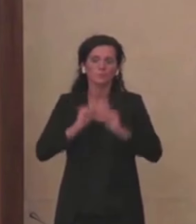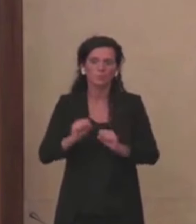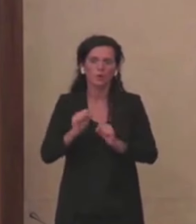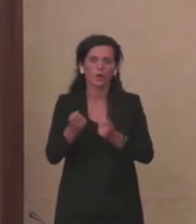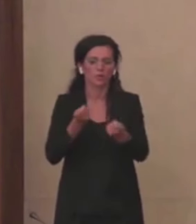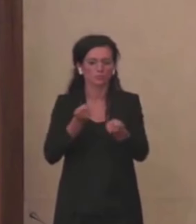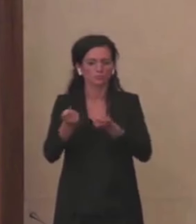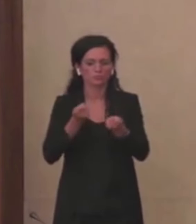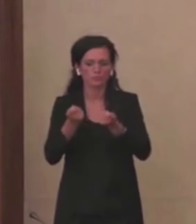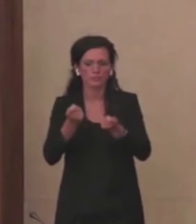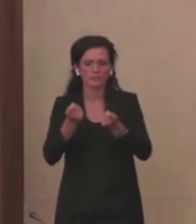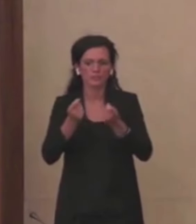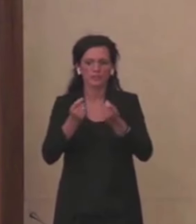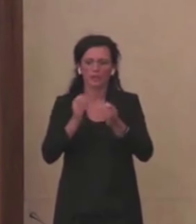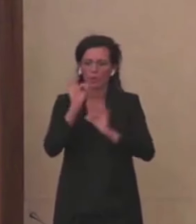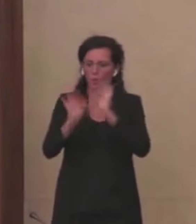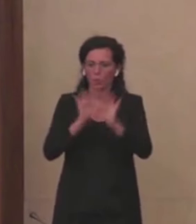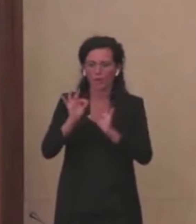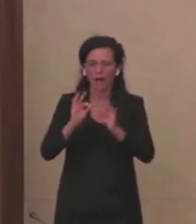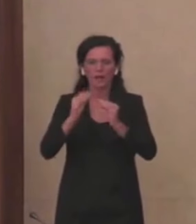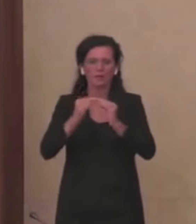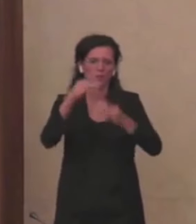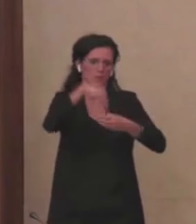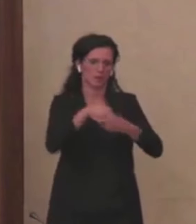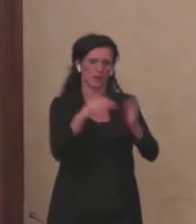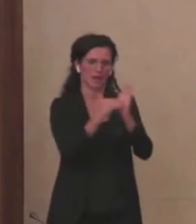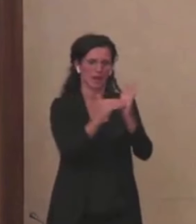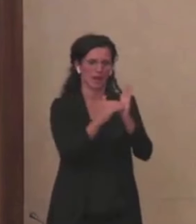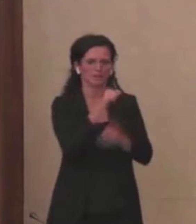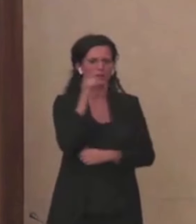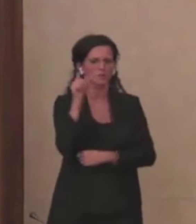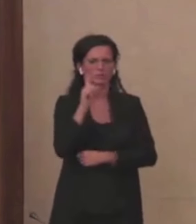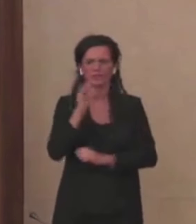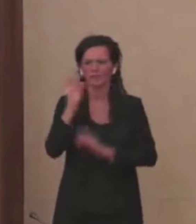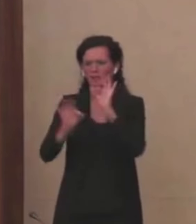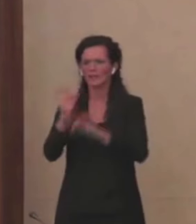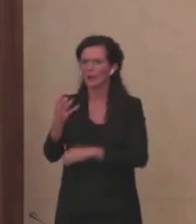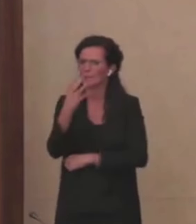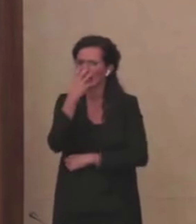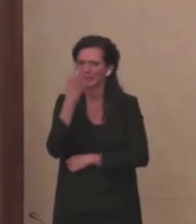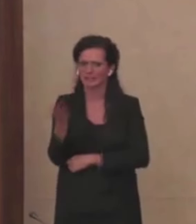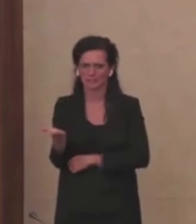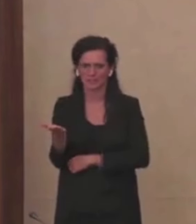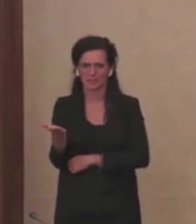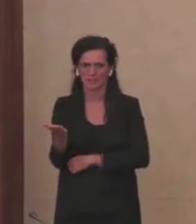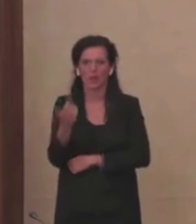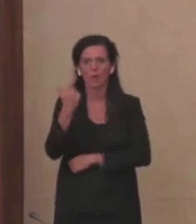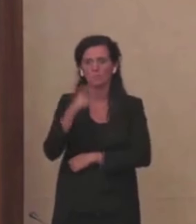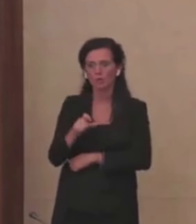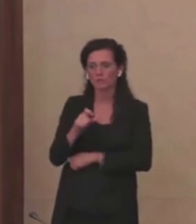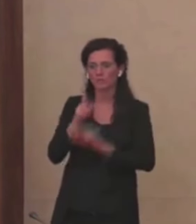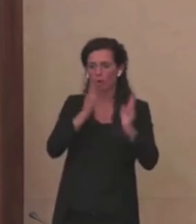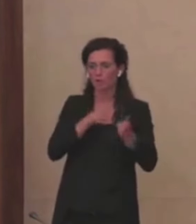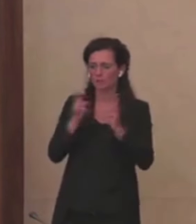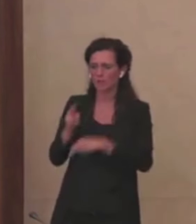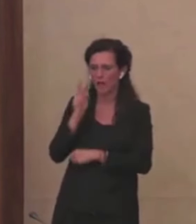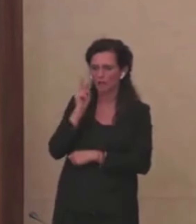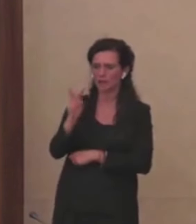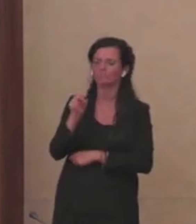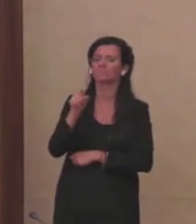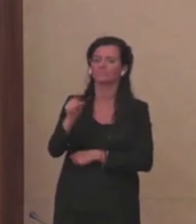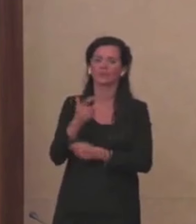they're categorized as severe by the criteria that a particular hospital uses. Like I